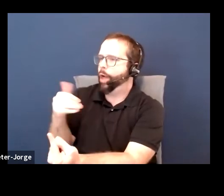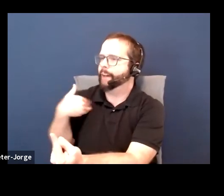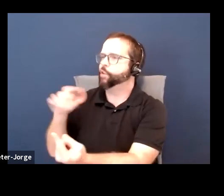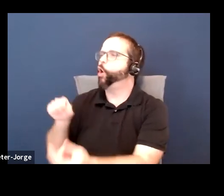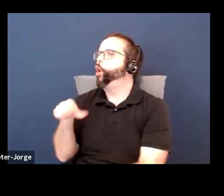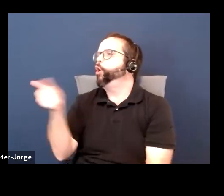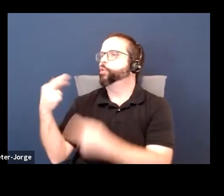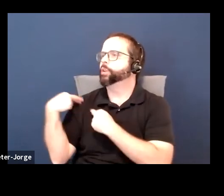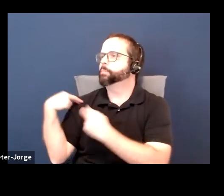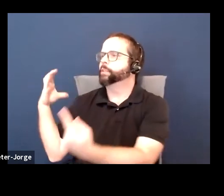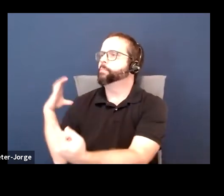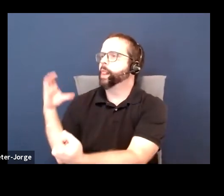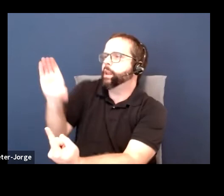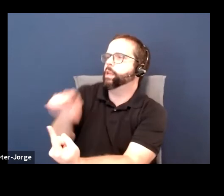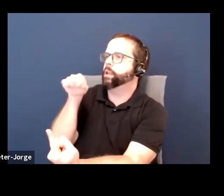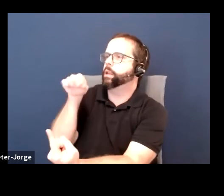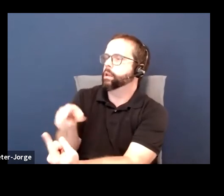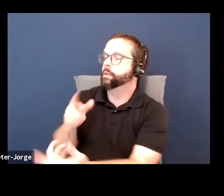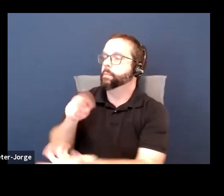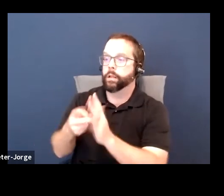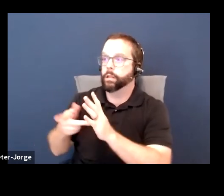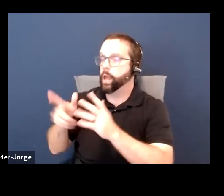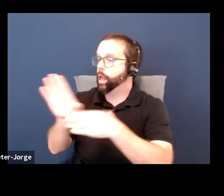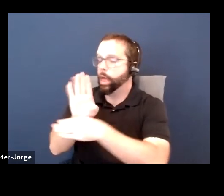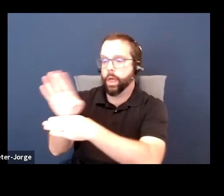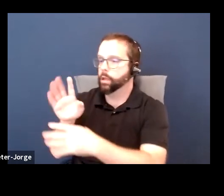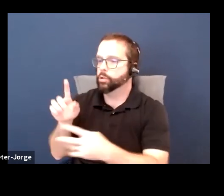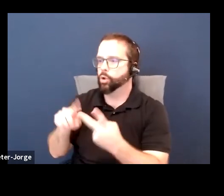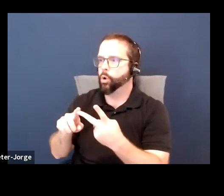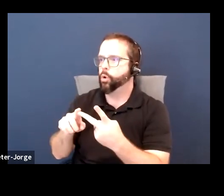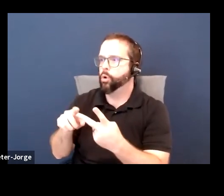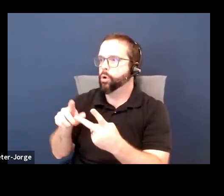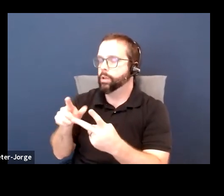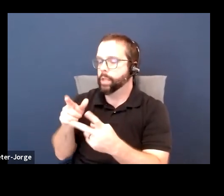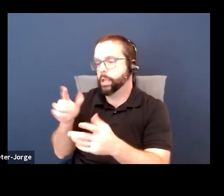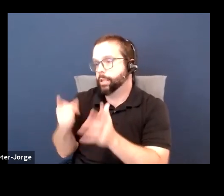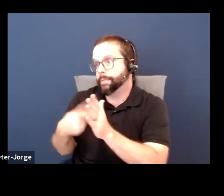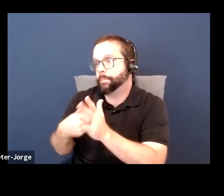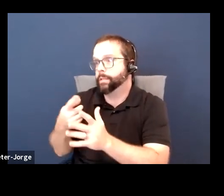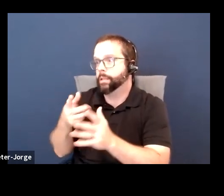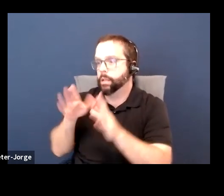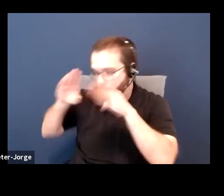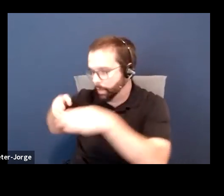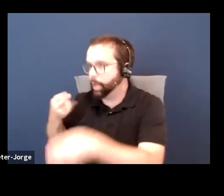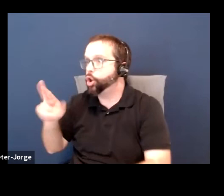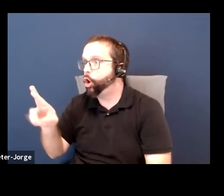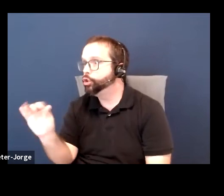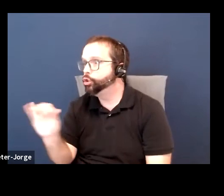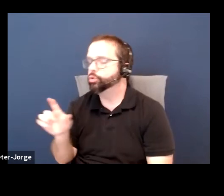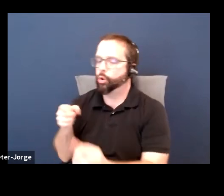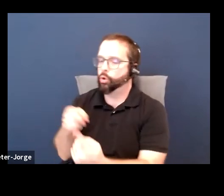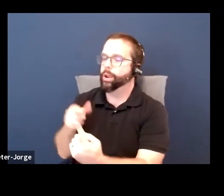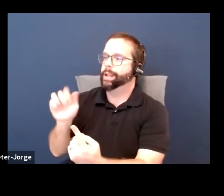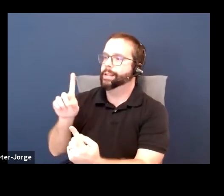opportunity office folks or HR, and their ADA coordinator responsibilities are often something that they do